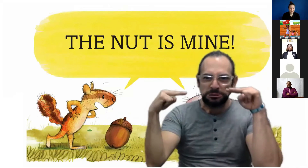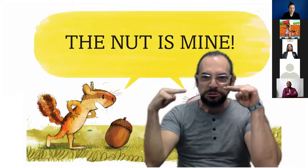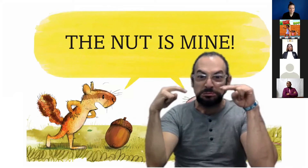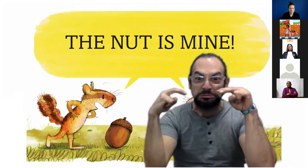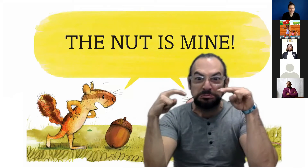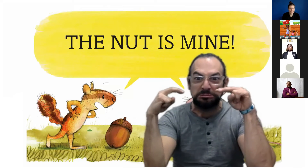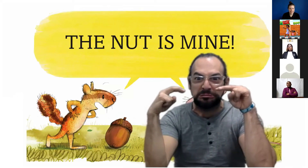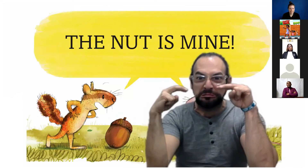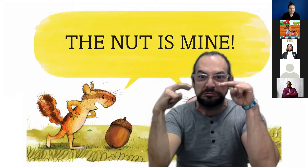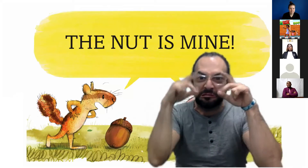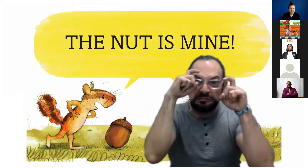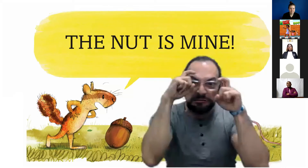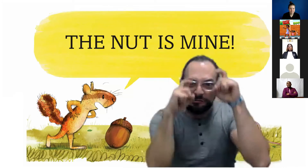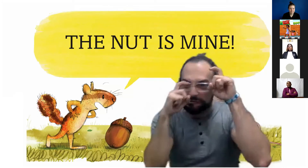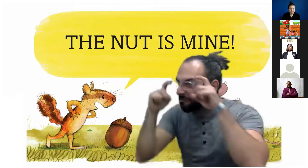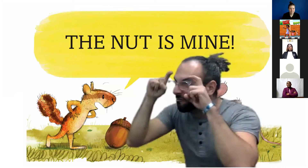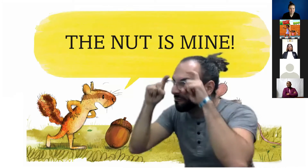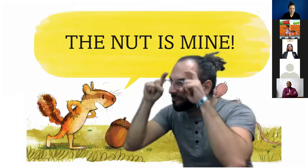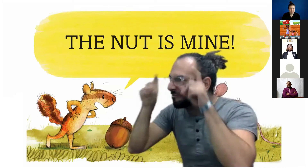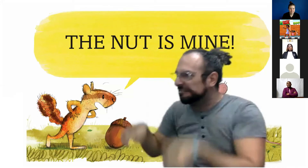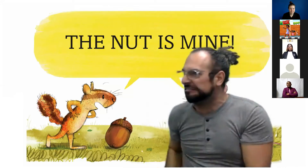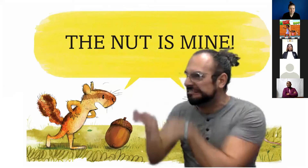The nut is mine.